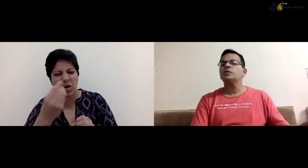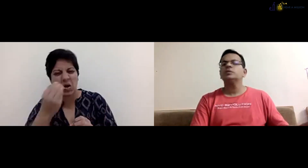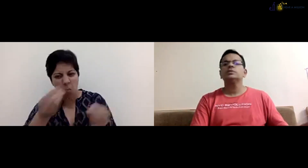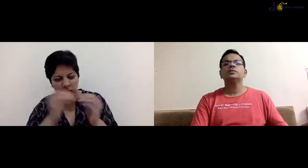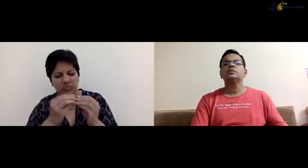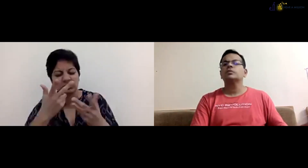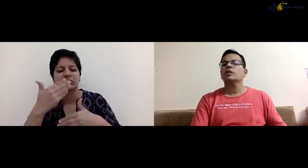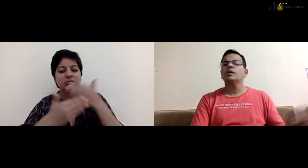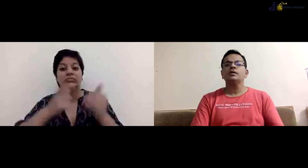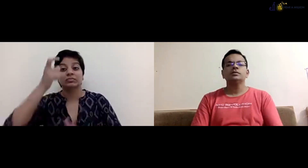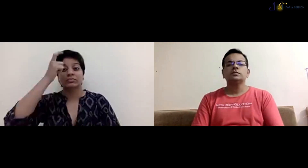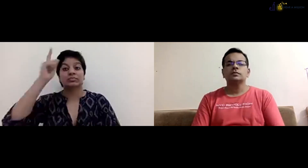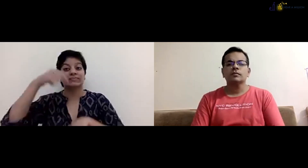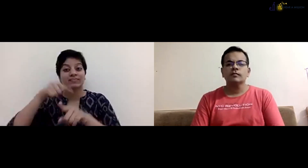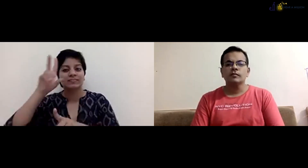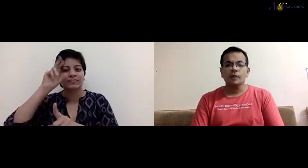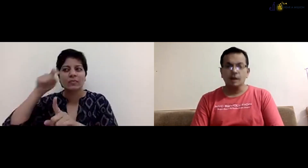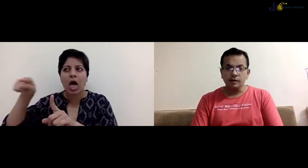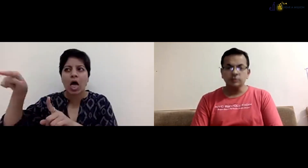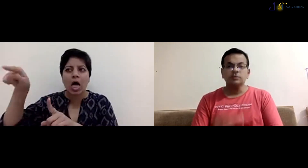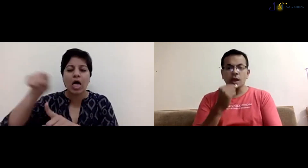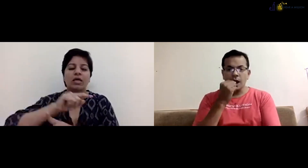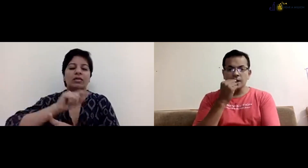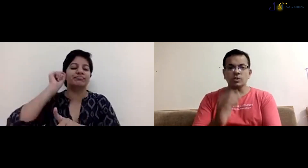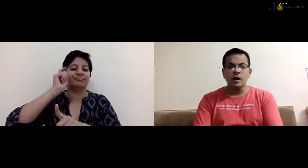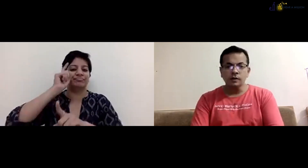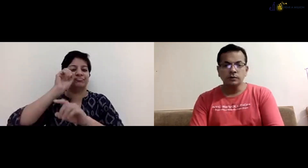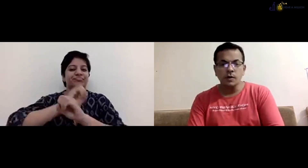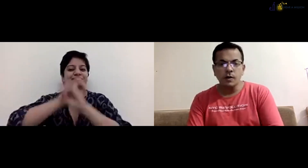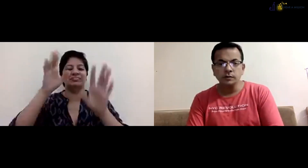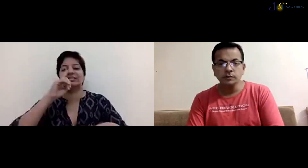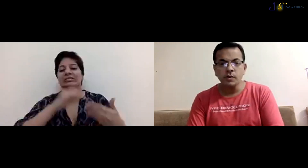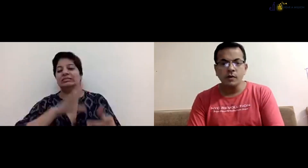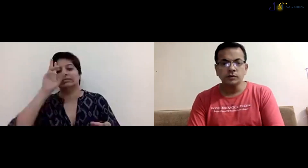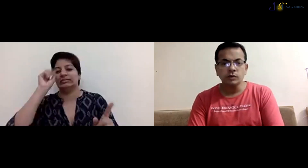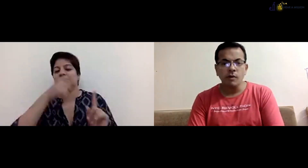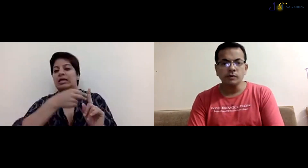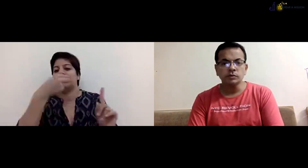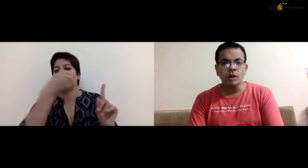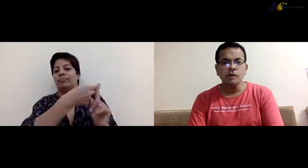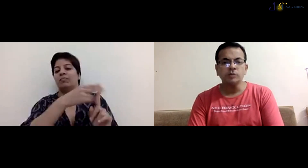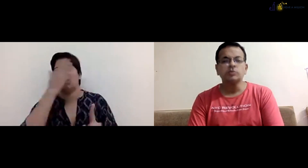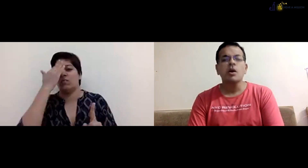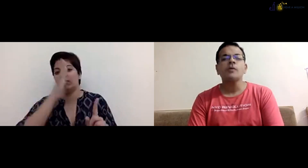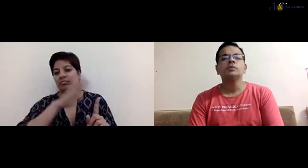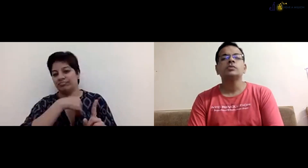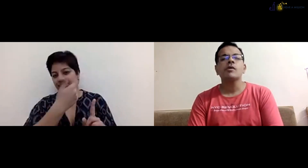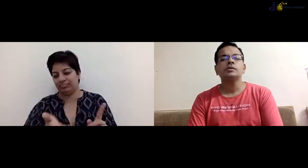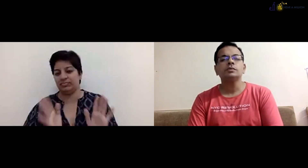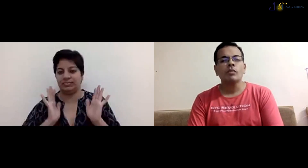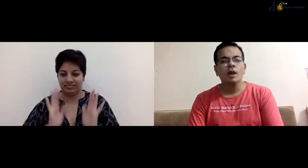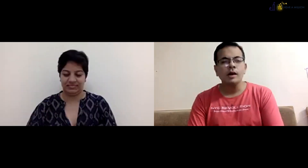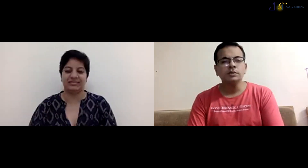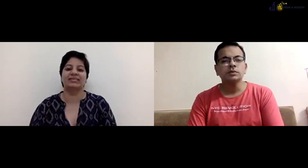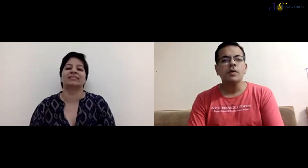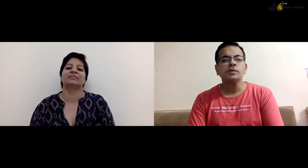Yes, I was having this vision. So people later on, he understood that, yeah. Then